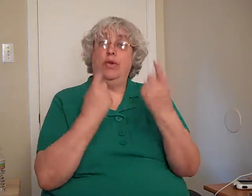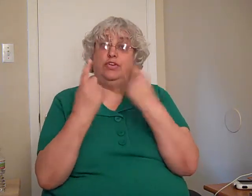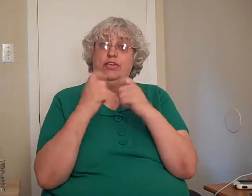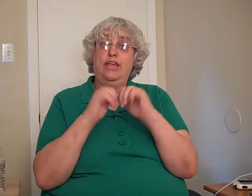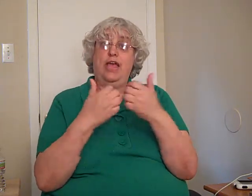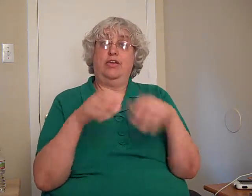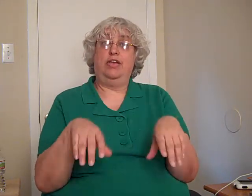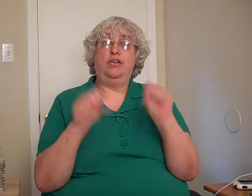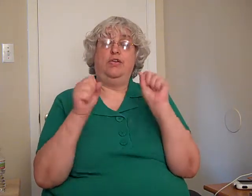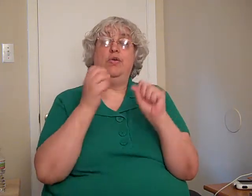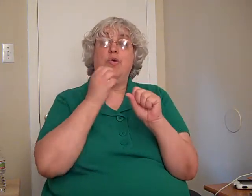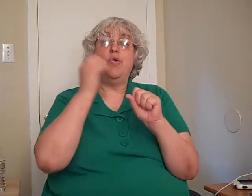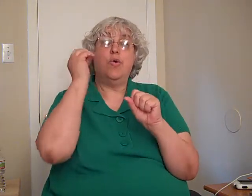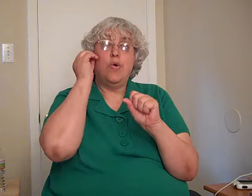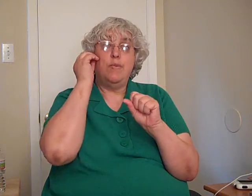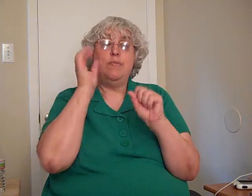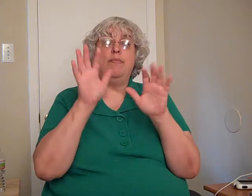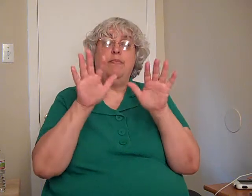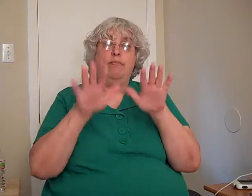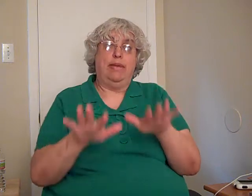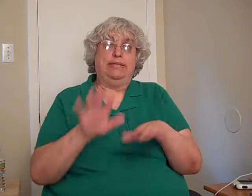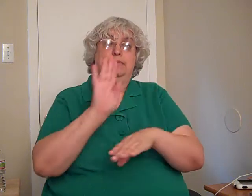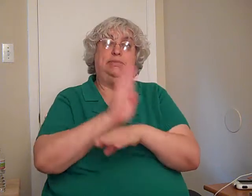conduct your own home business party, be sure to get with your